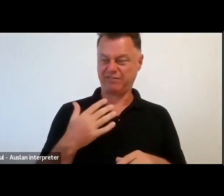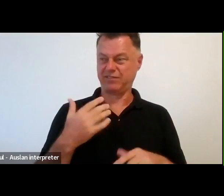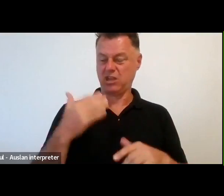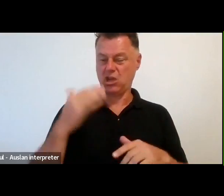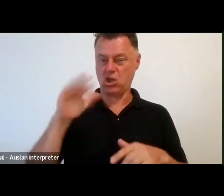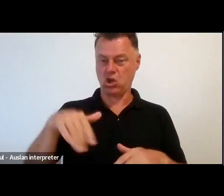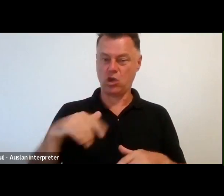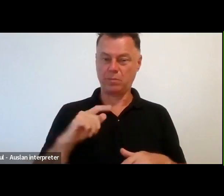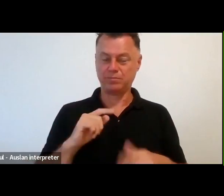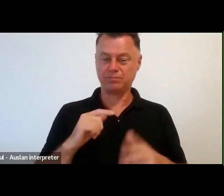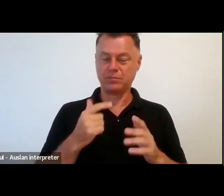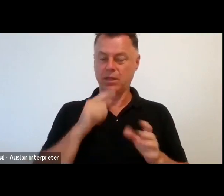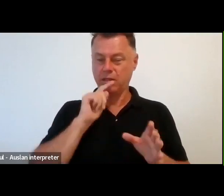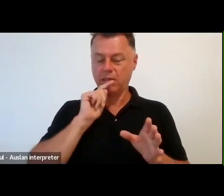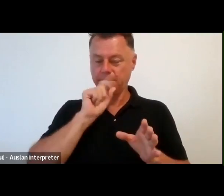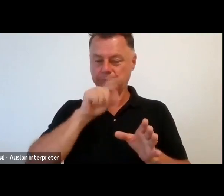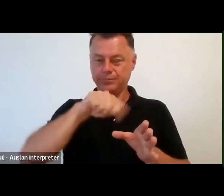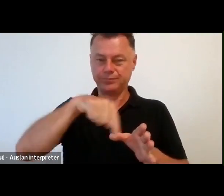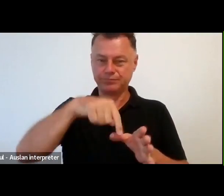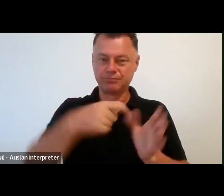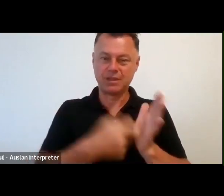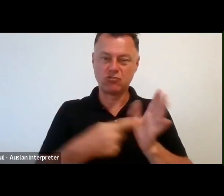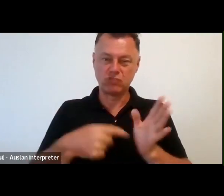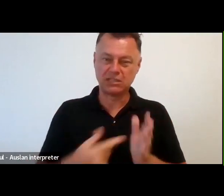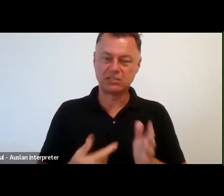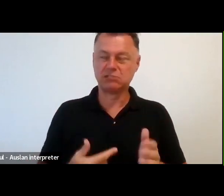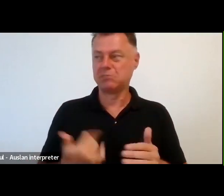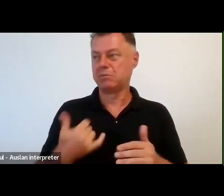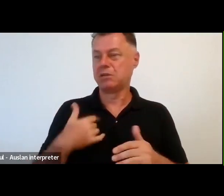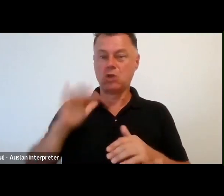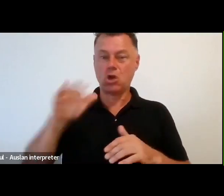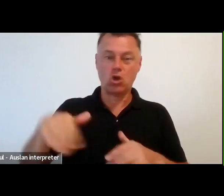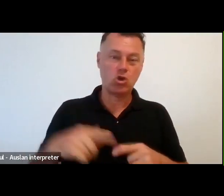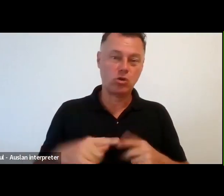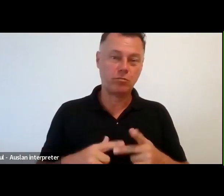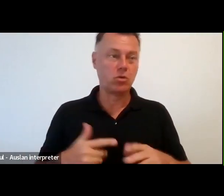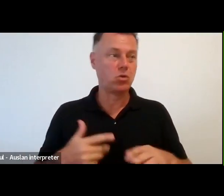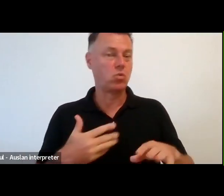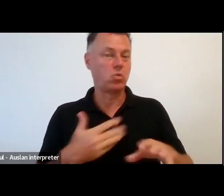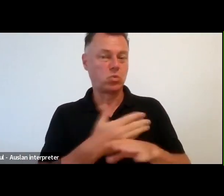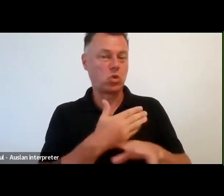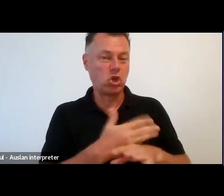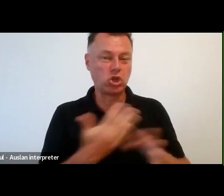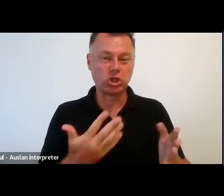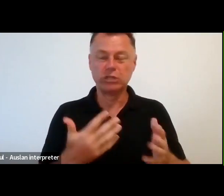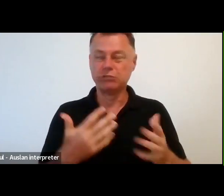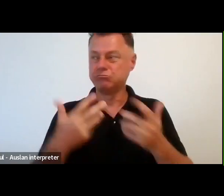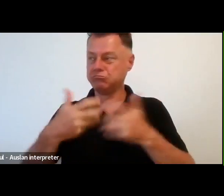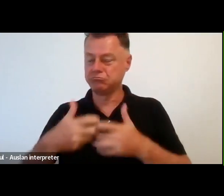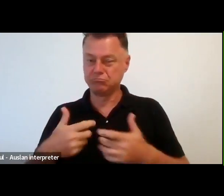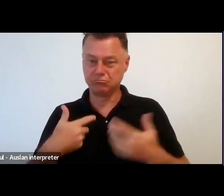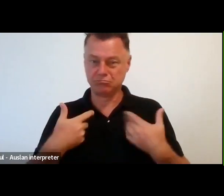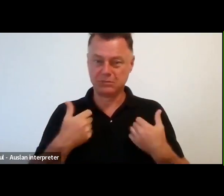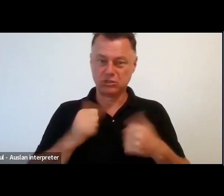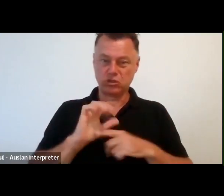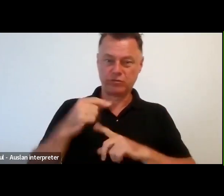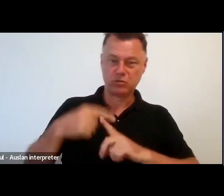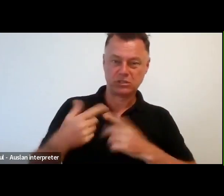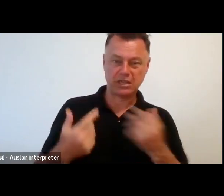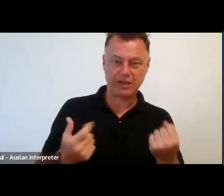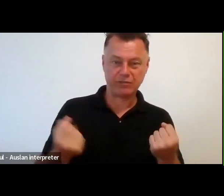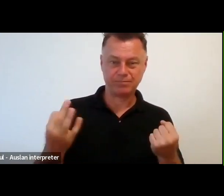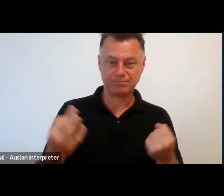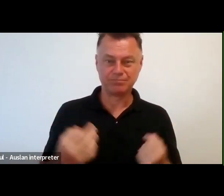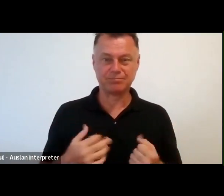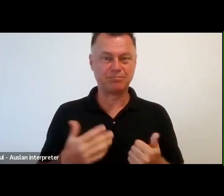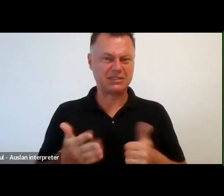house, rats to go to work, and rats to work out whether or not we have COVID. That, of course, is if you can get your hands